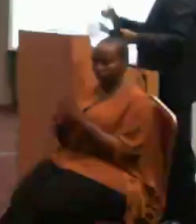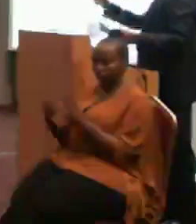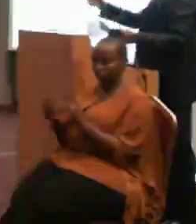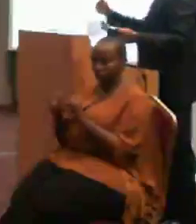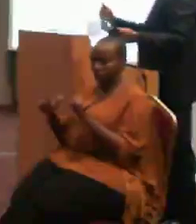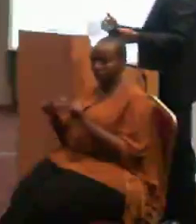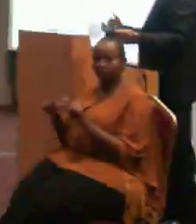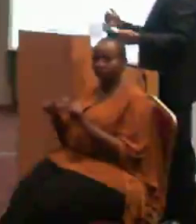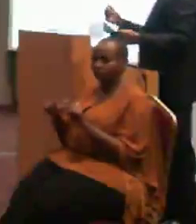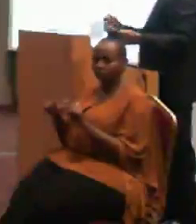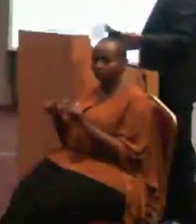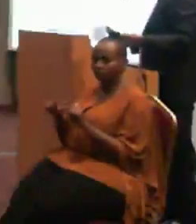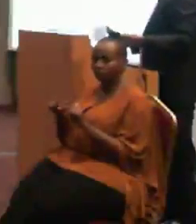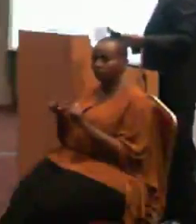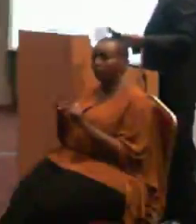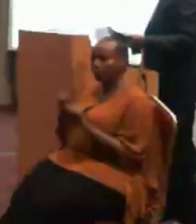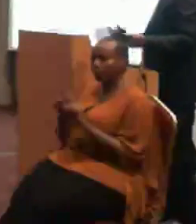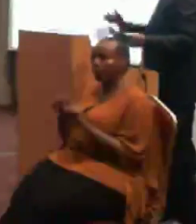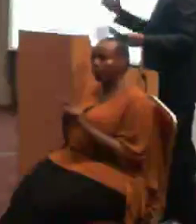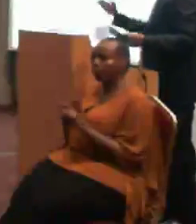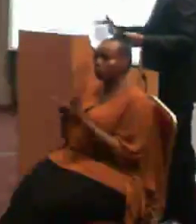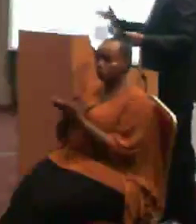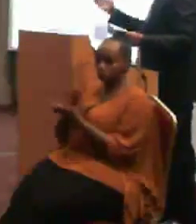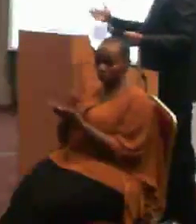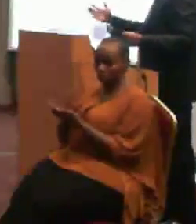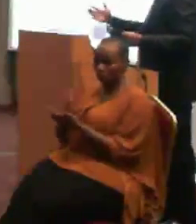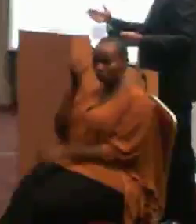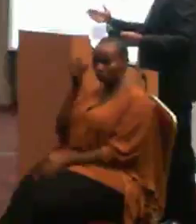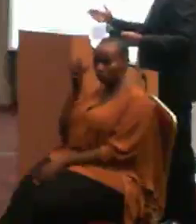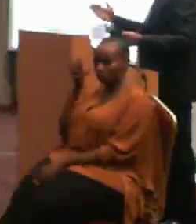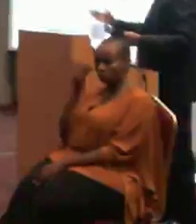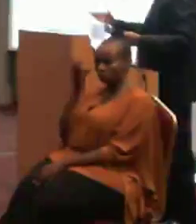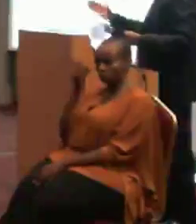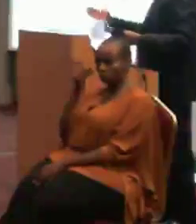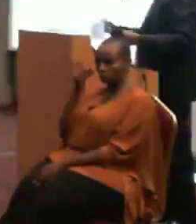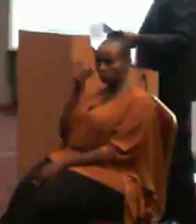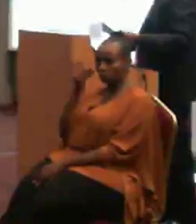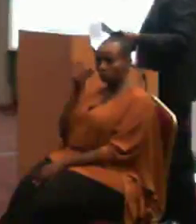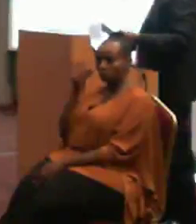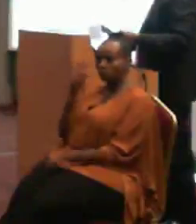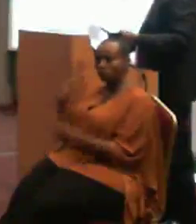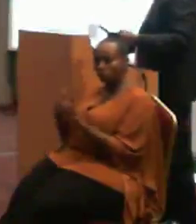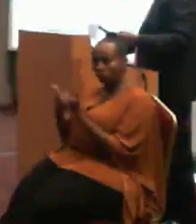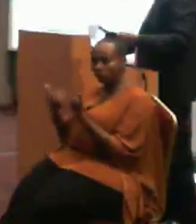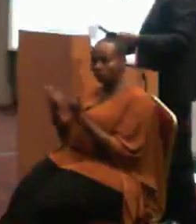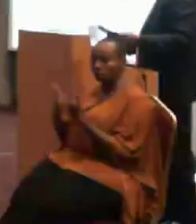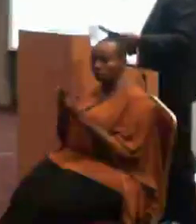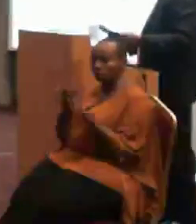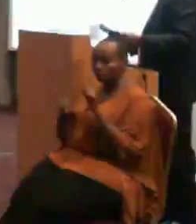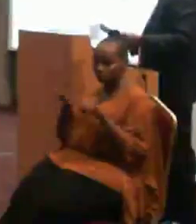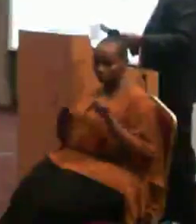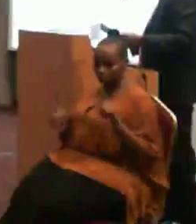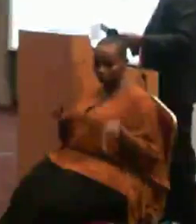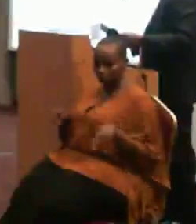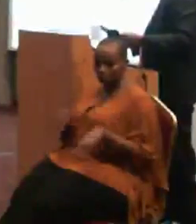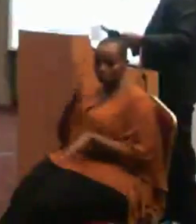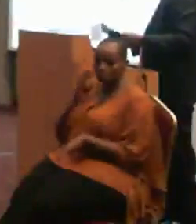was merely sharing with the audience some of the contentious and challenging clauses that we have